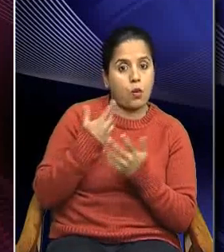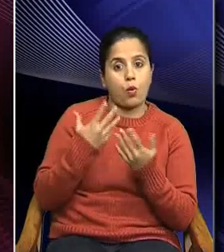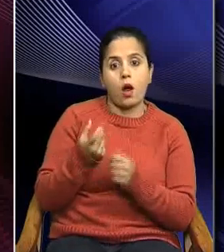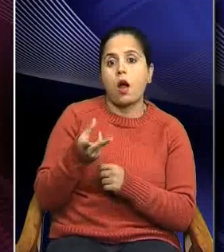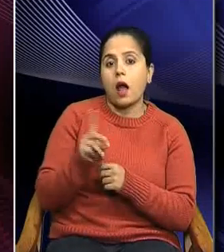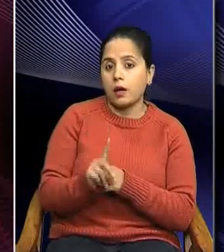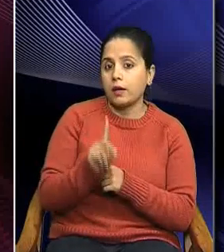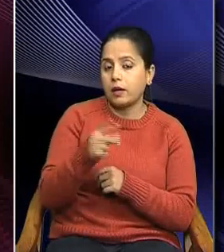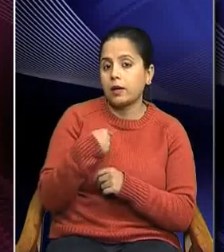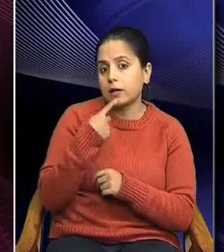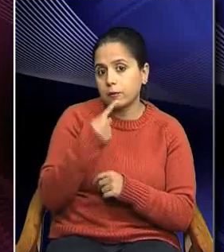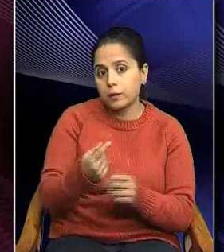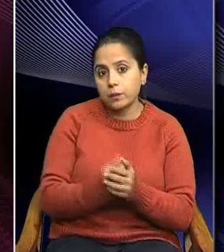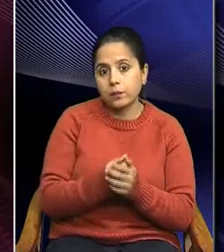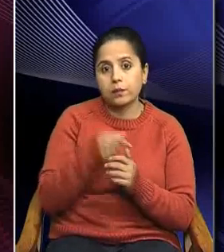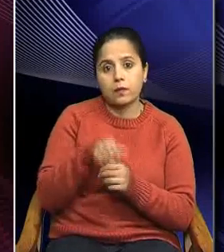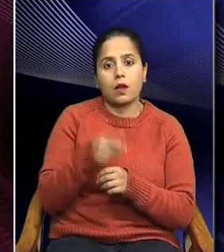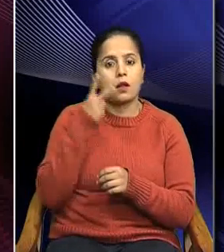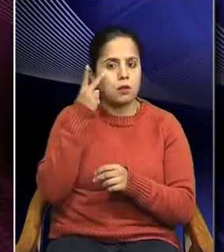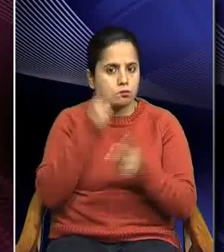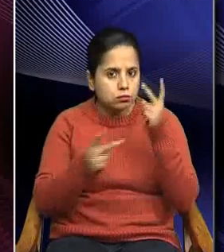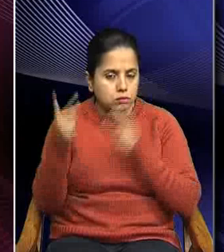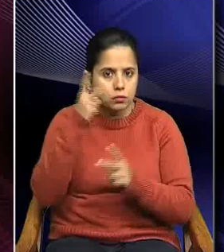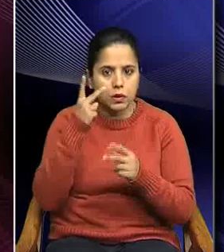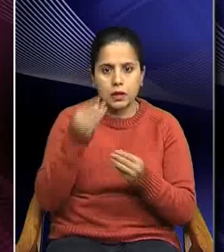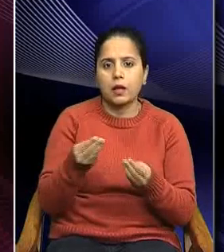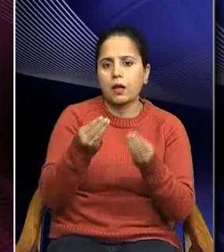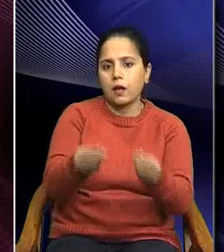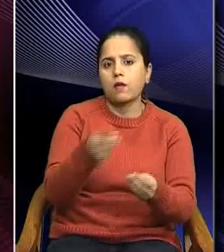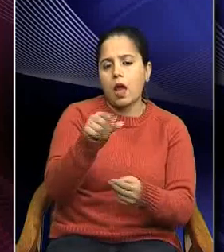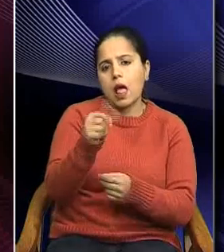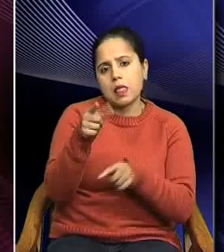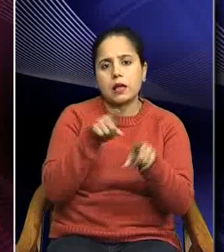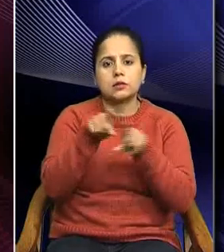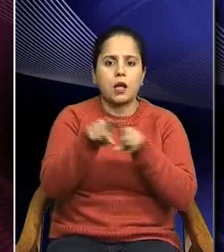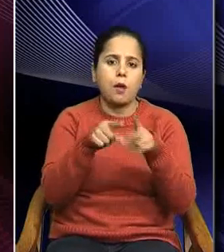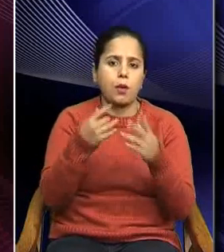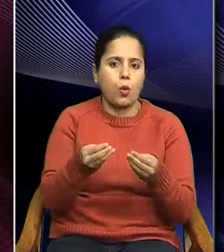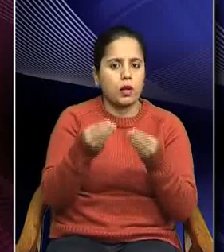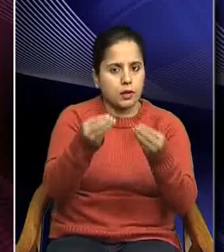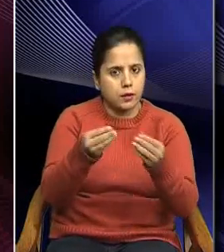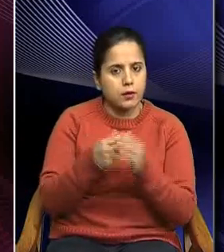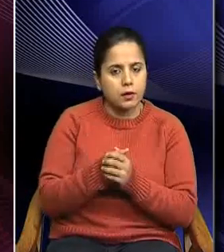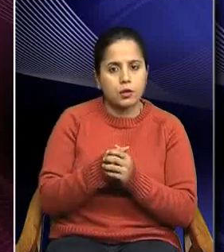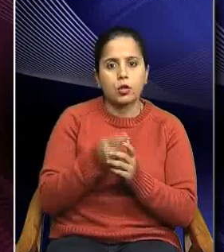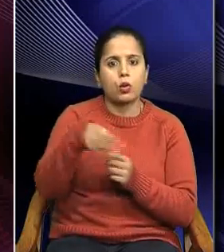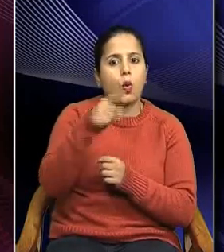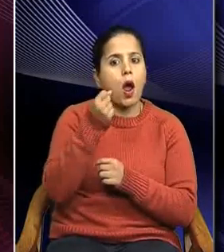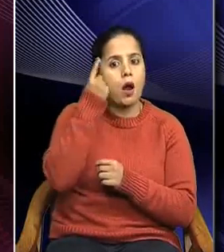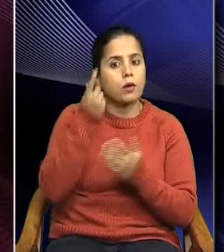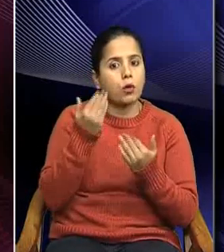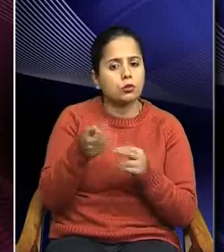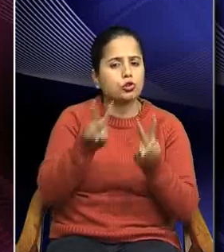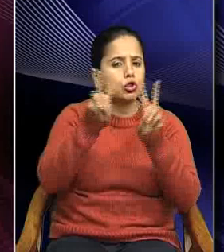take a detour to give you another example to make sense of this